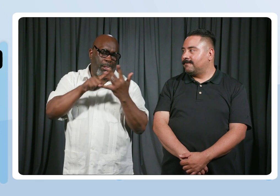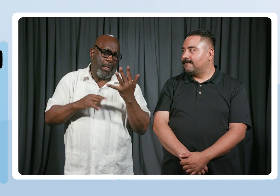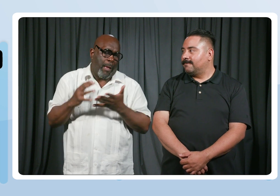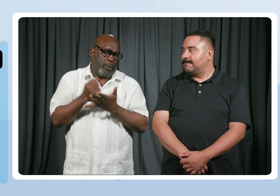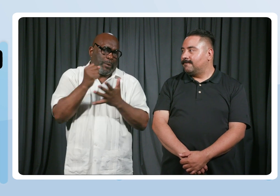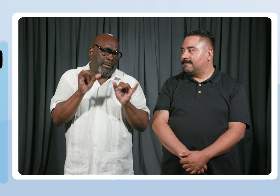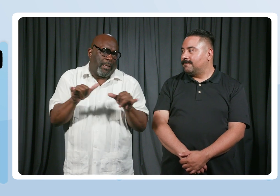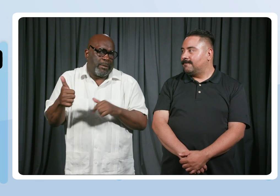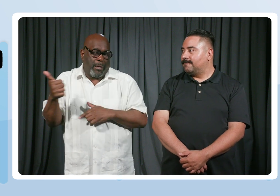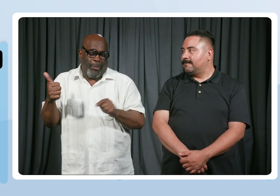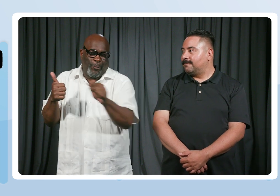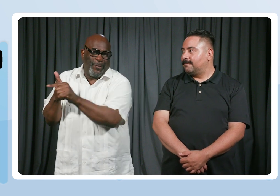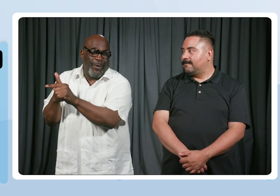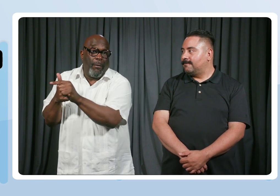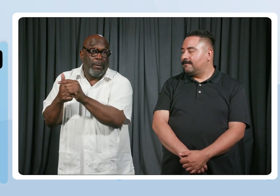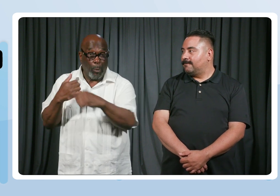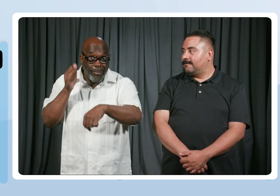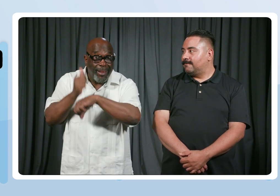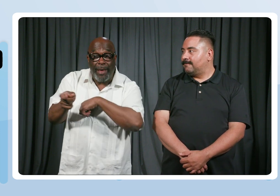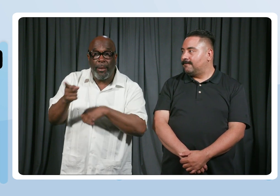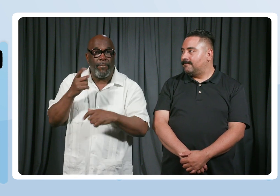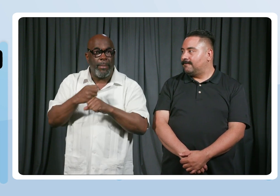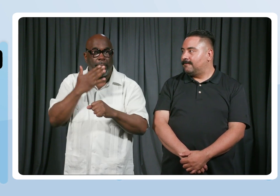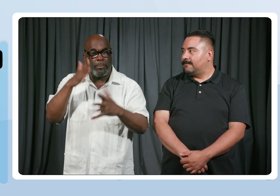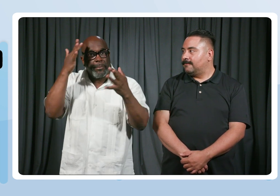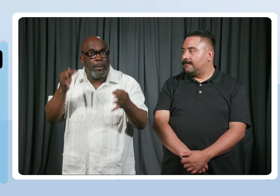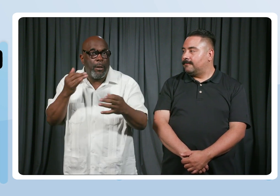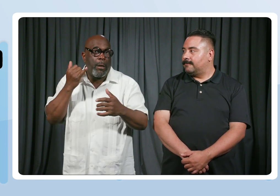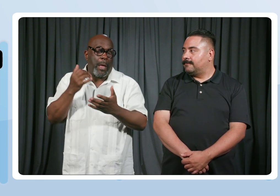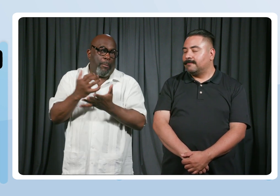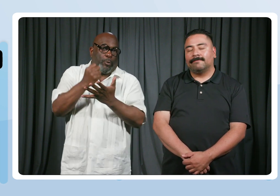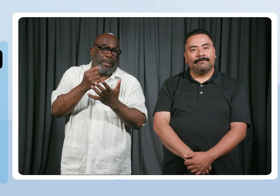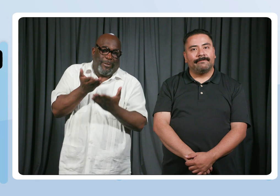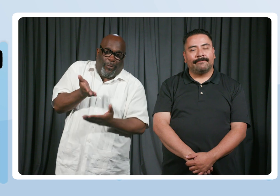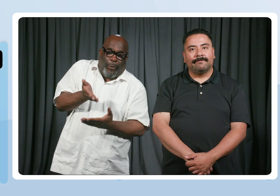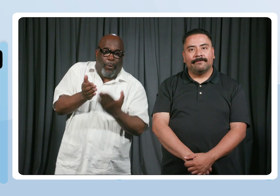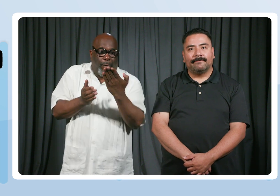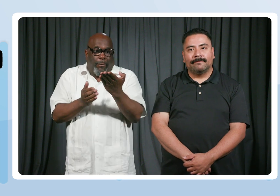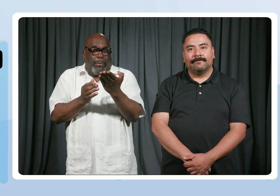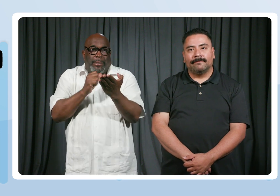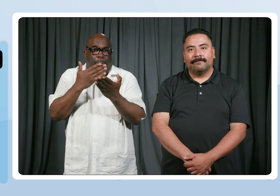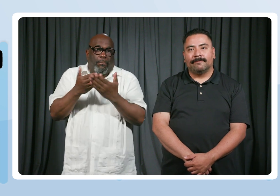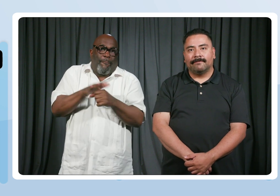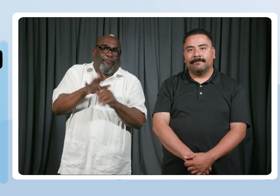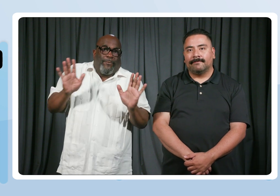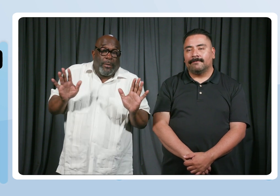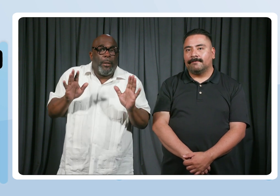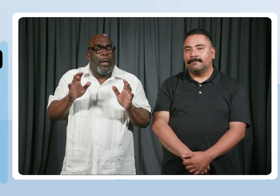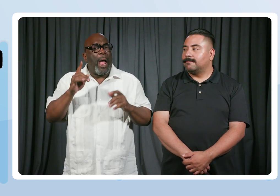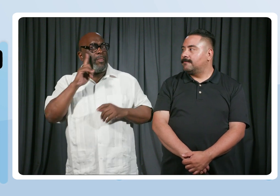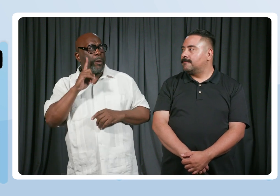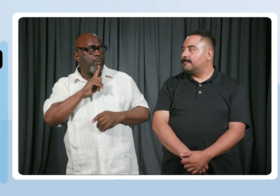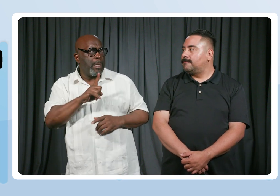do we blame the young people for making poor decisions when the opportunities that are in front of them are inadequate? And so I think it's